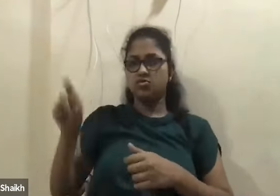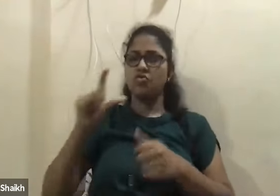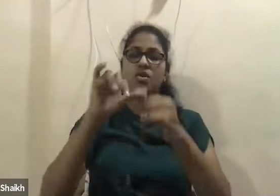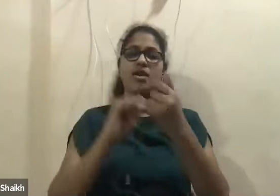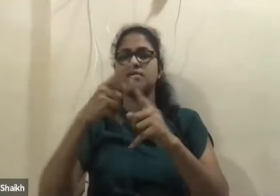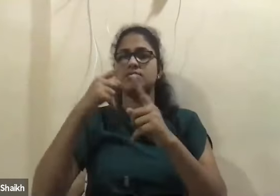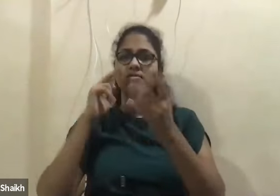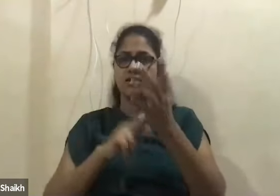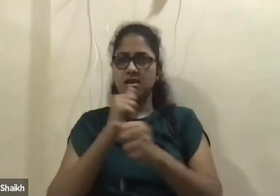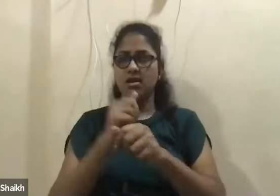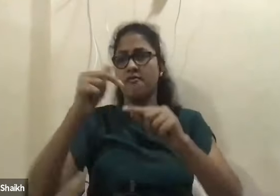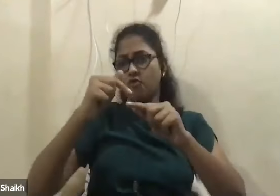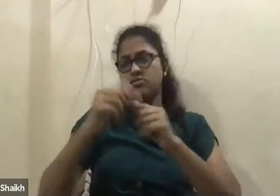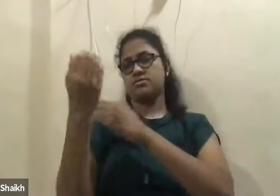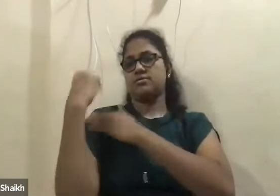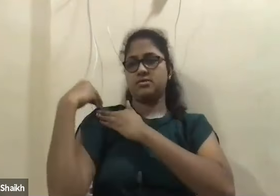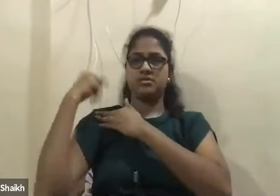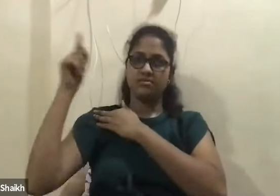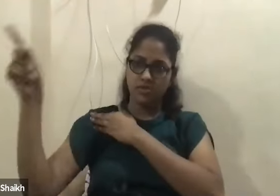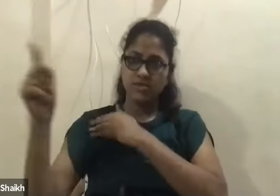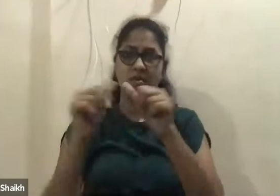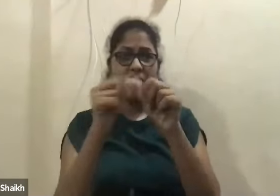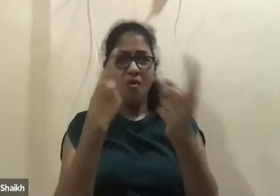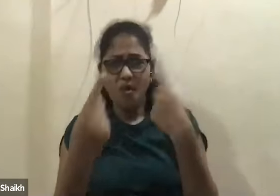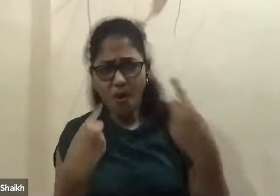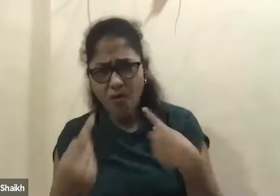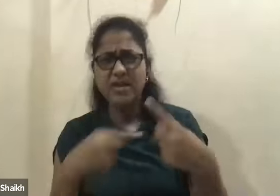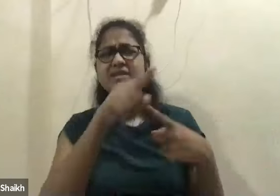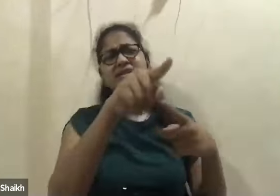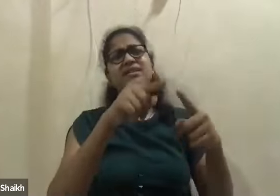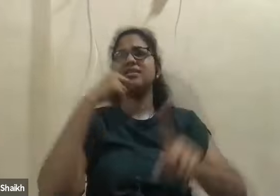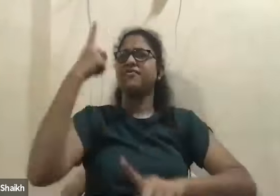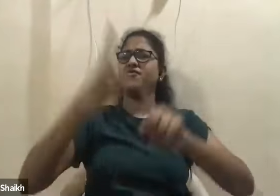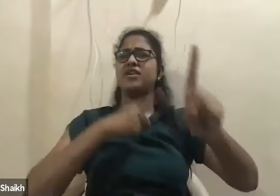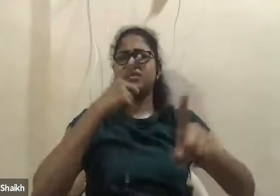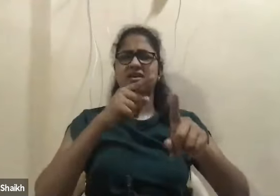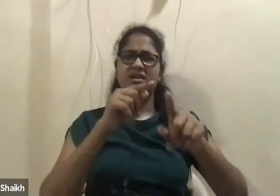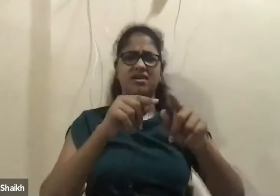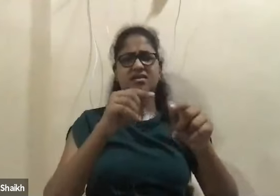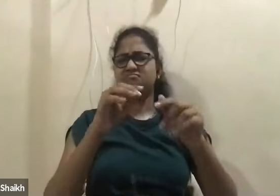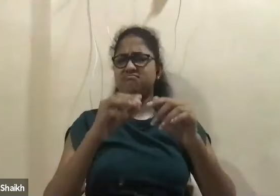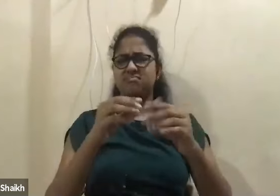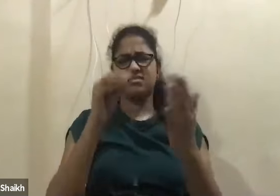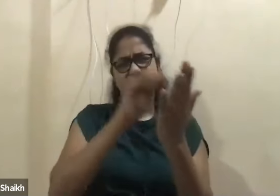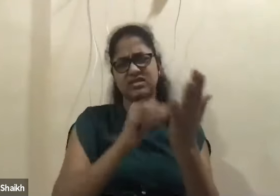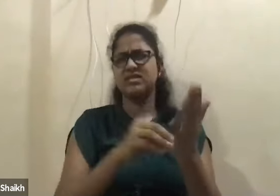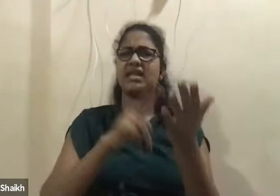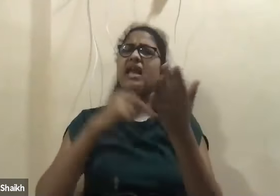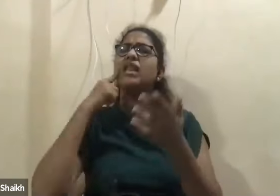Regarding audit and all, no, we just filed a return saying nil return.